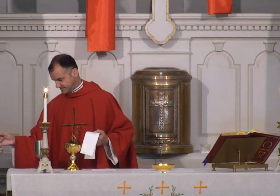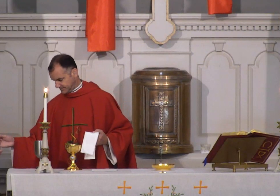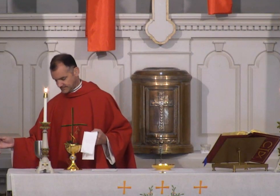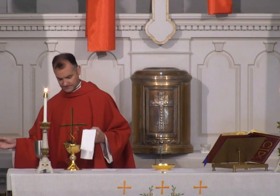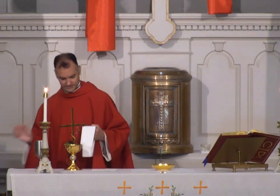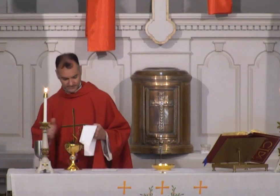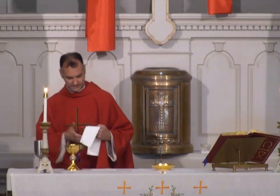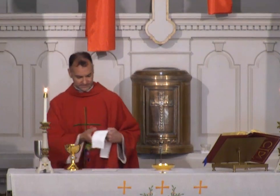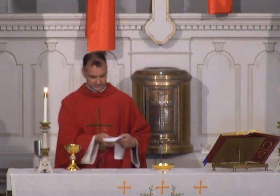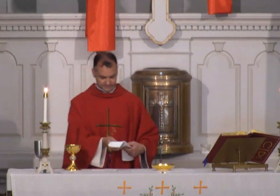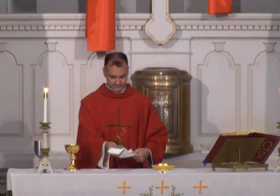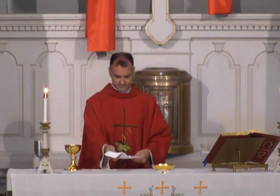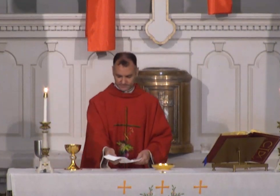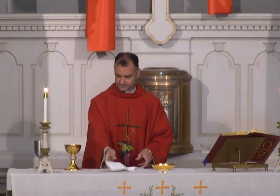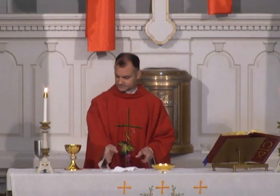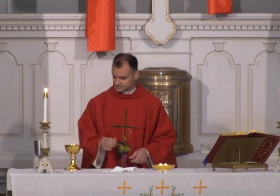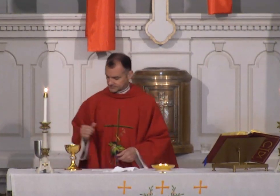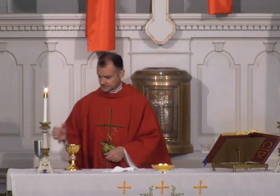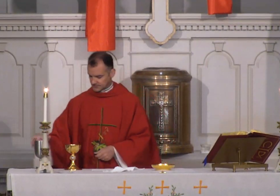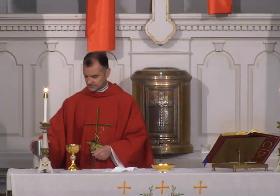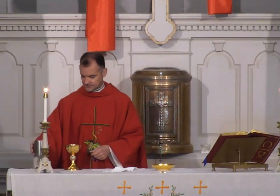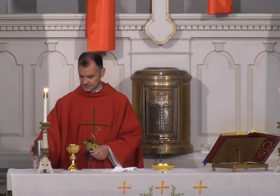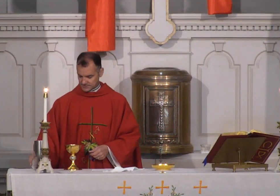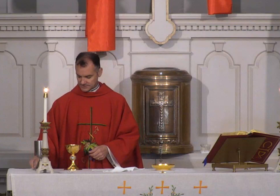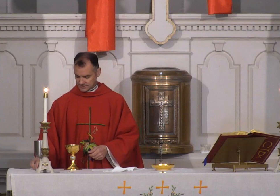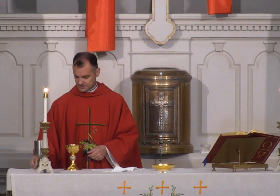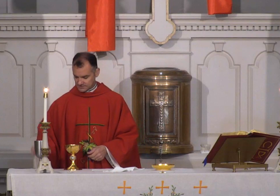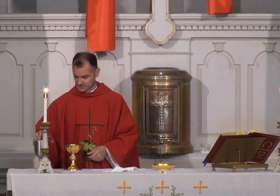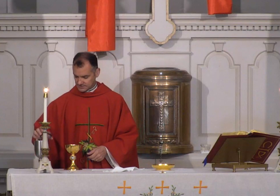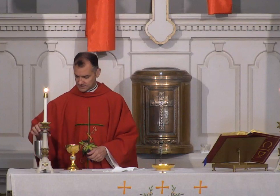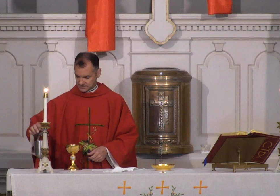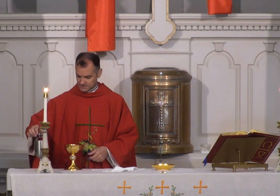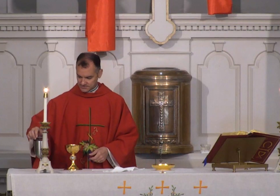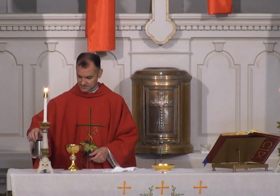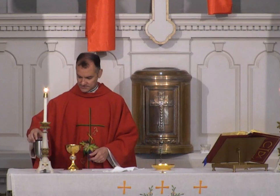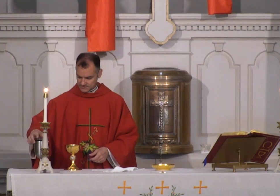promissum patris, semone